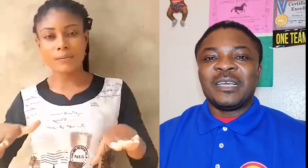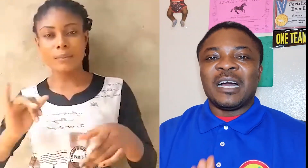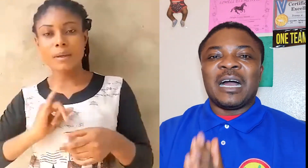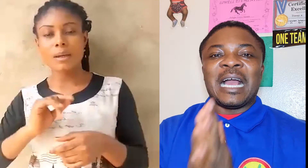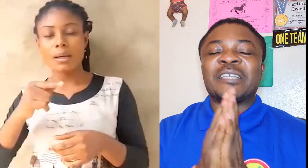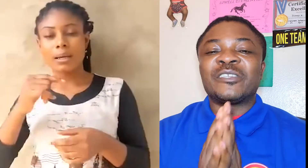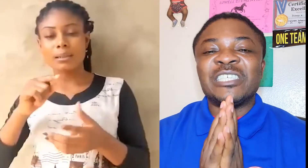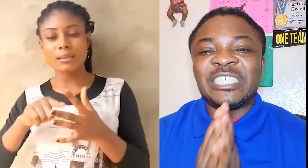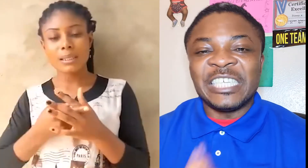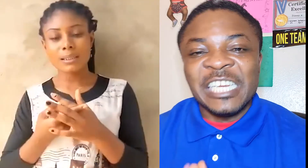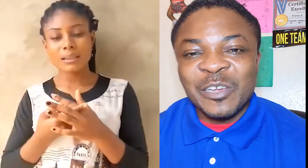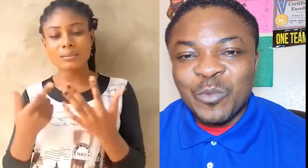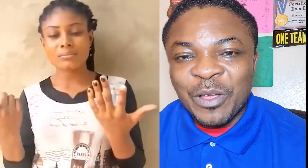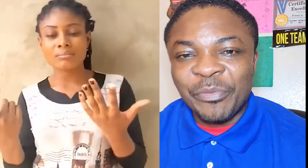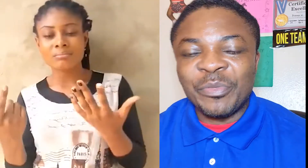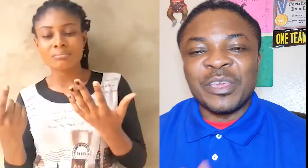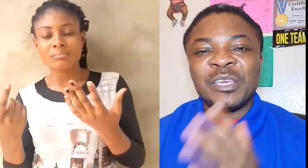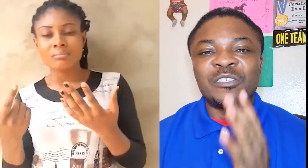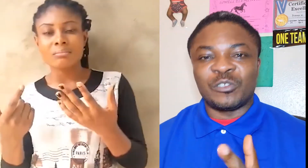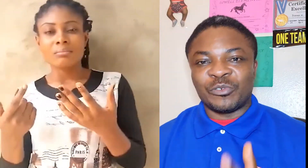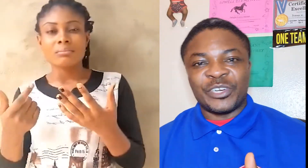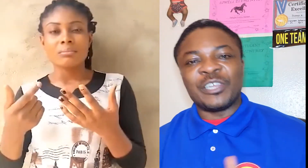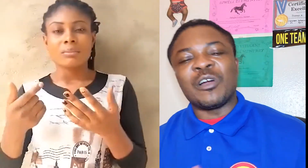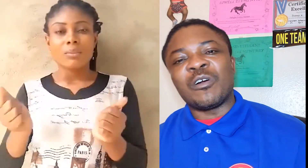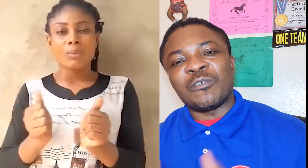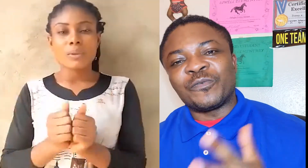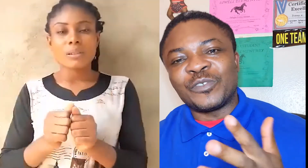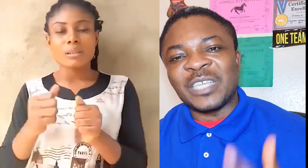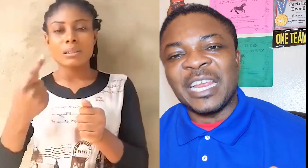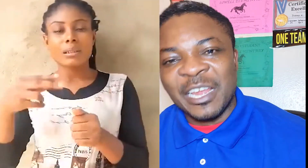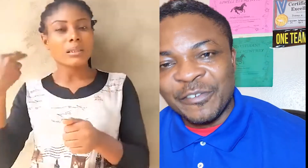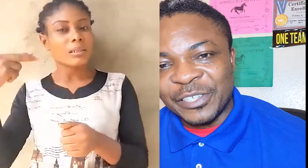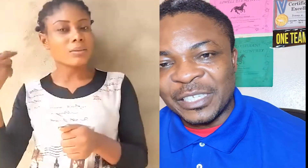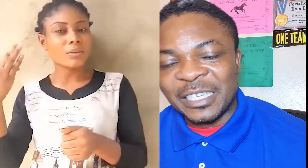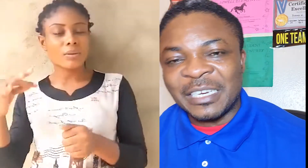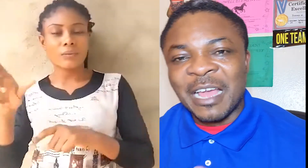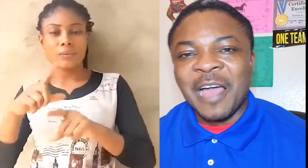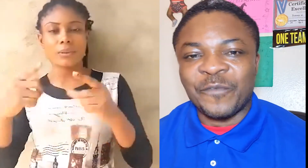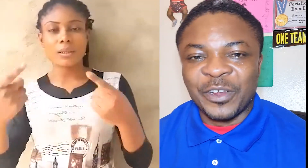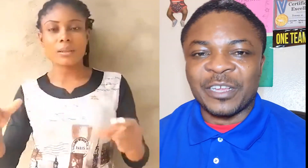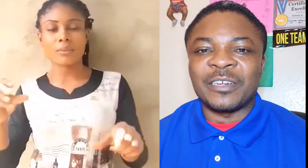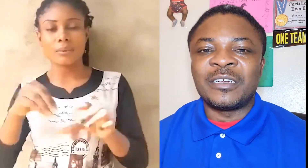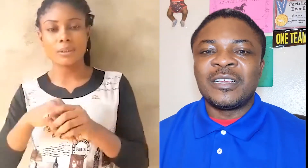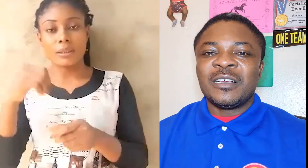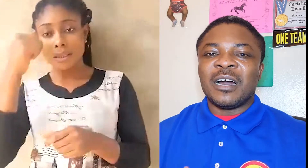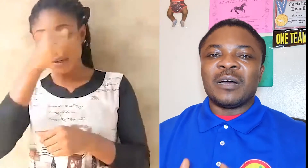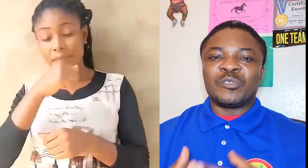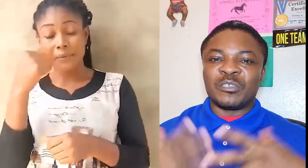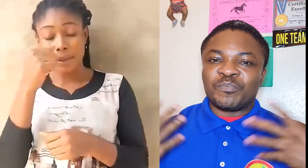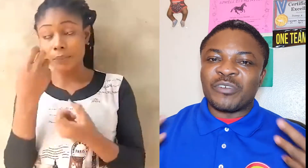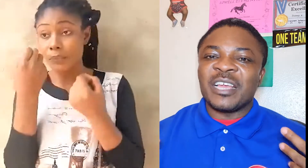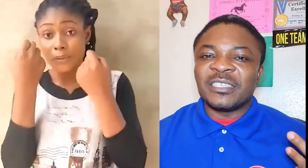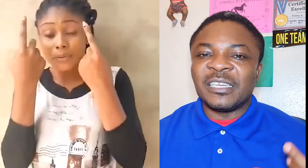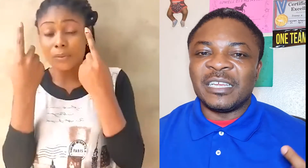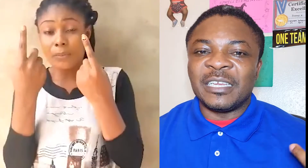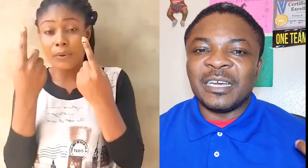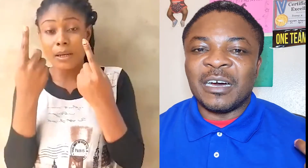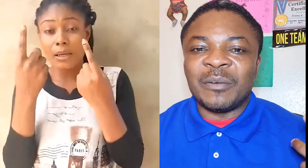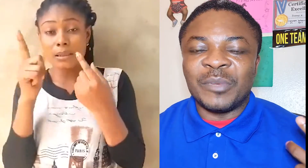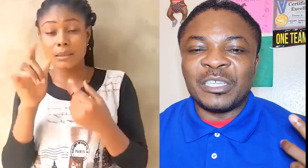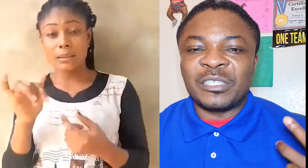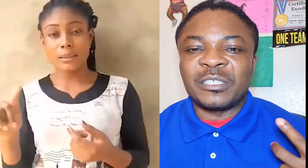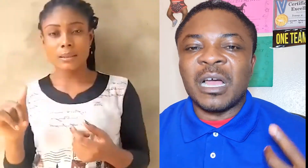platform, I started dealing with the history of sign languages in Africa.